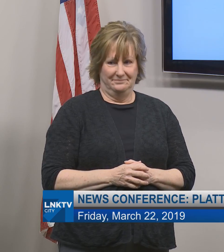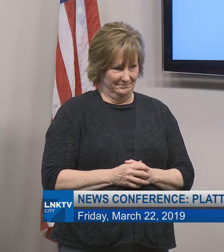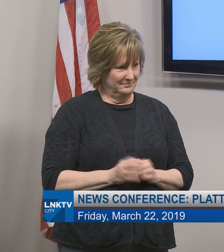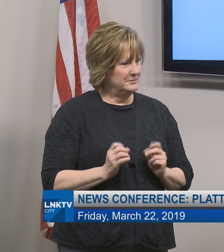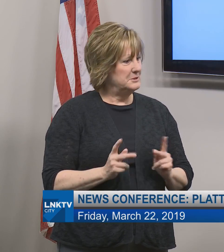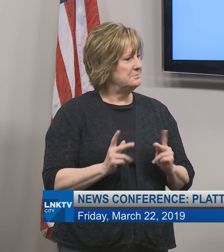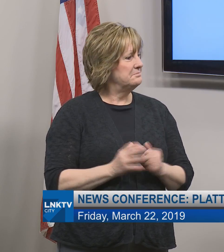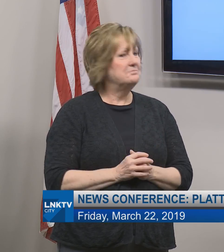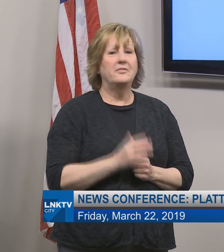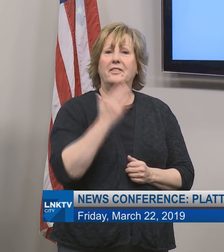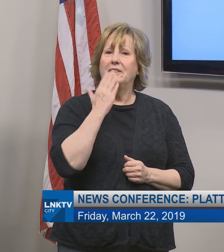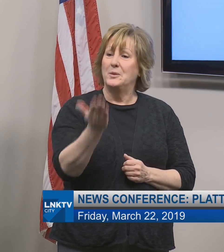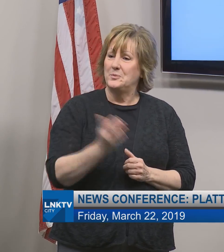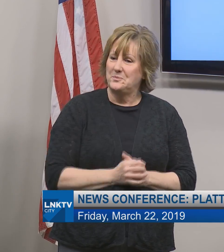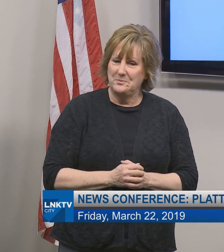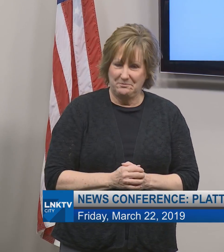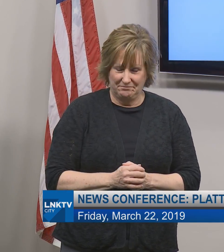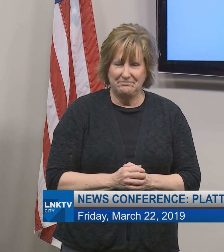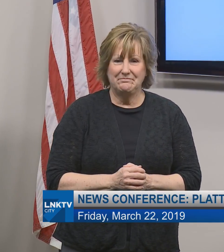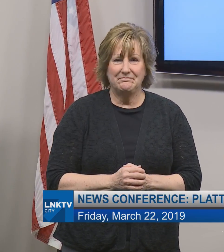All right. Very good. Thank you.